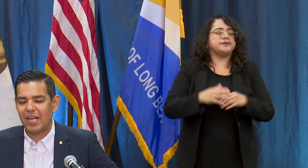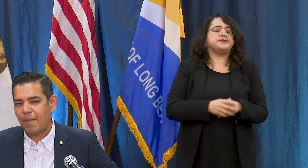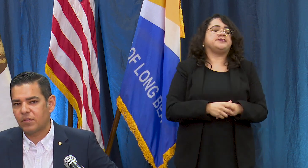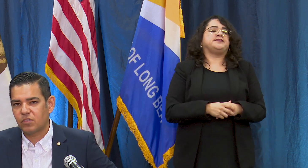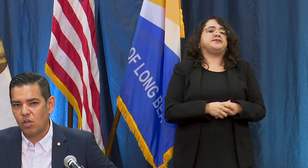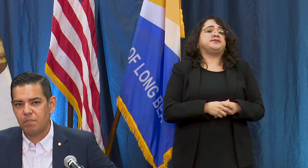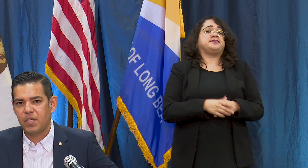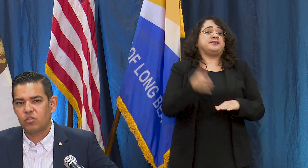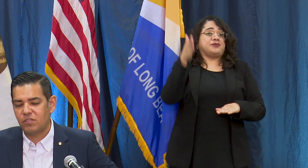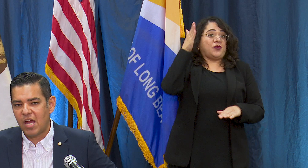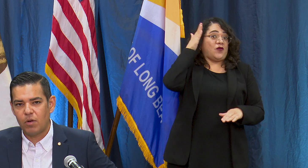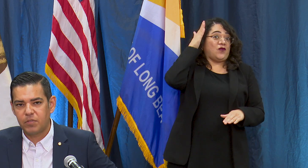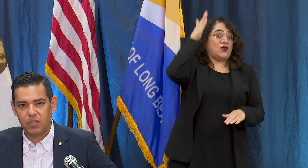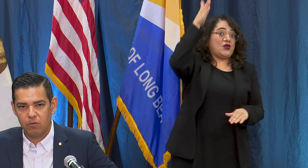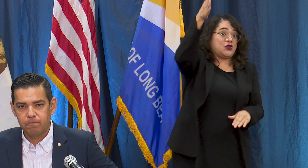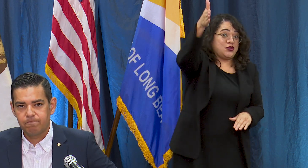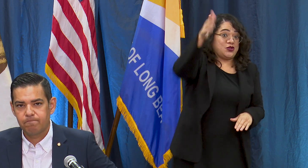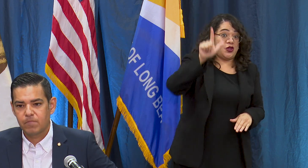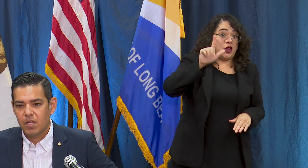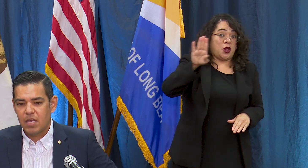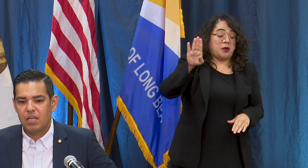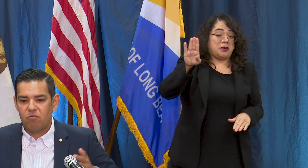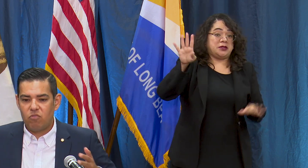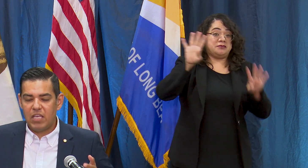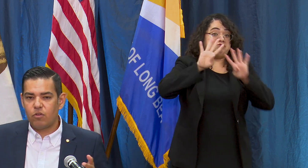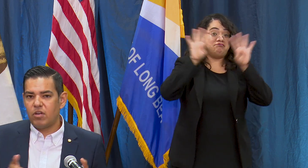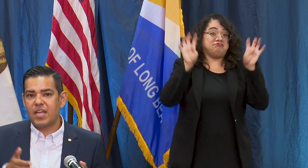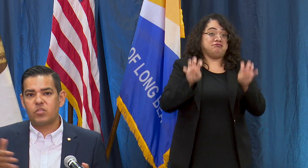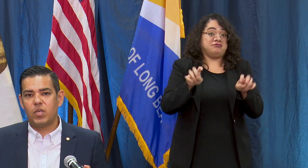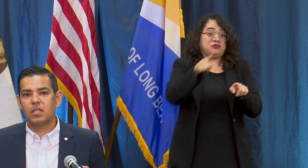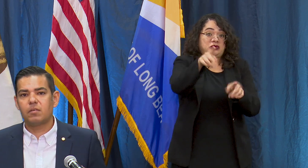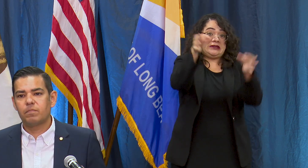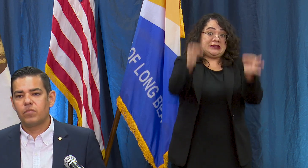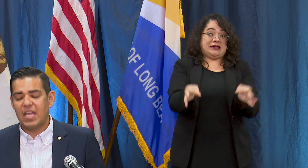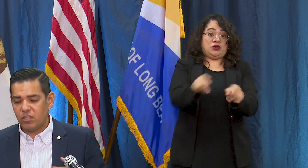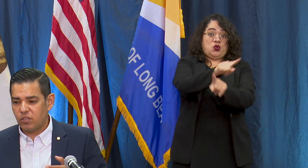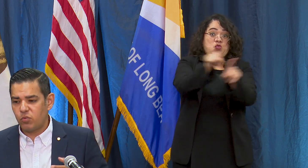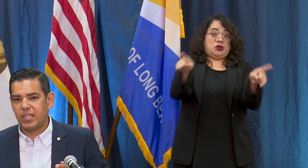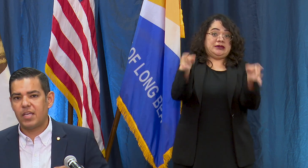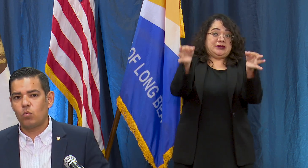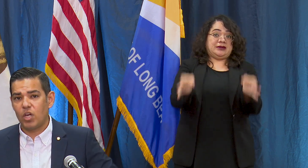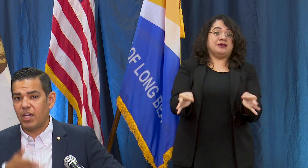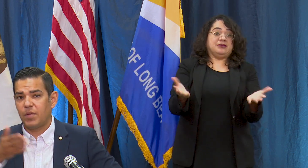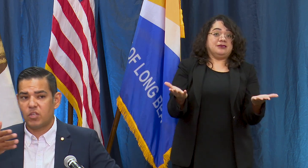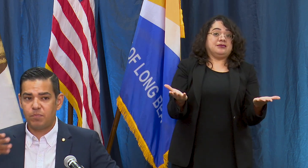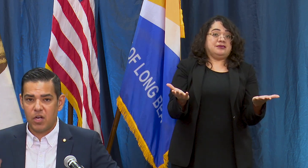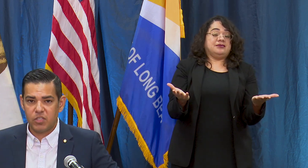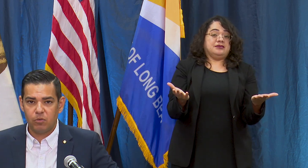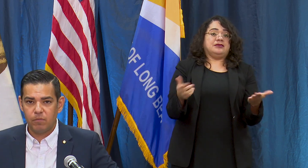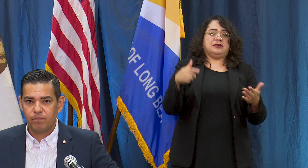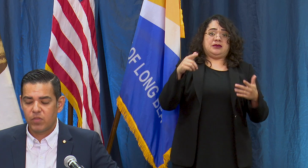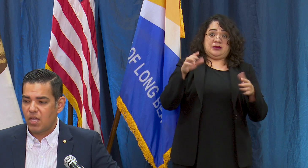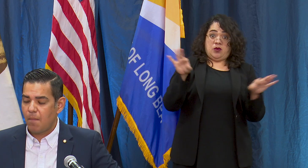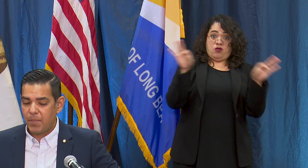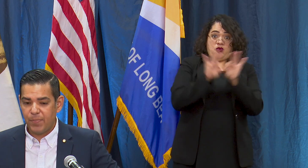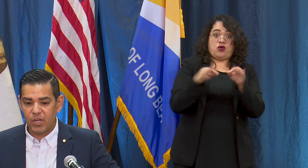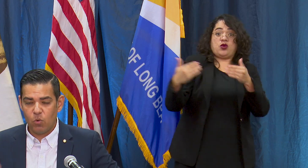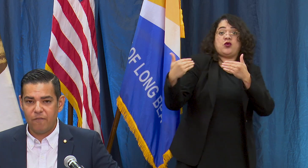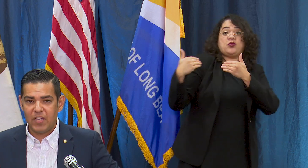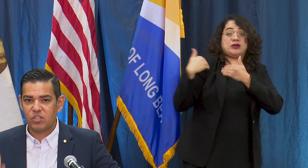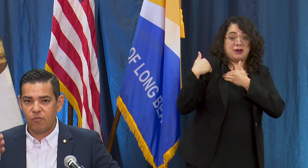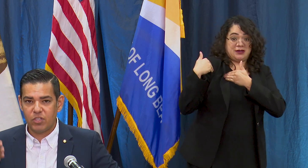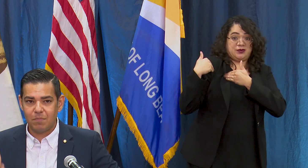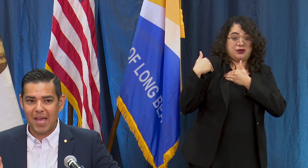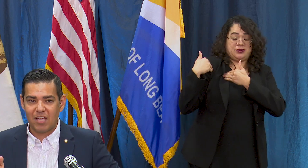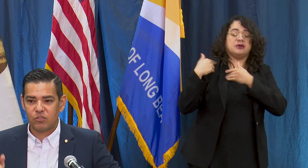of what happens to Long Beach is now up to you. Either next week and into this weekend, we're going to be responsible. People are going to